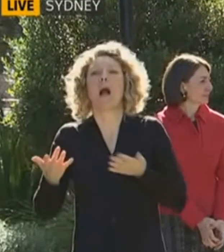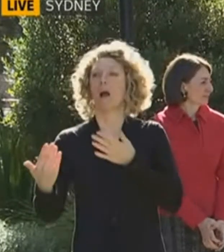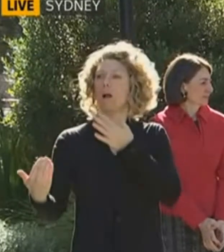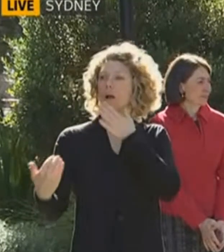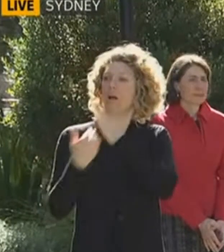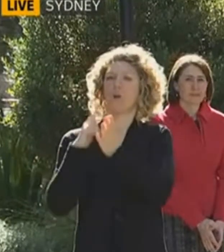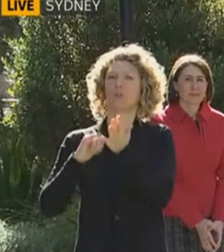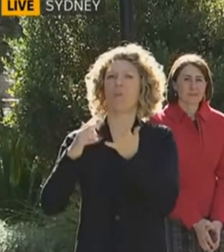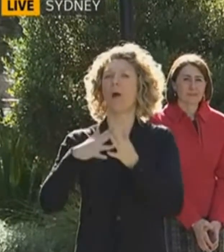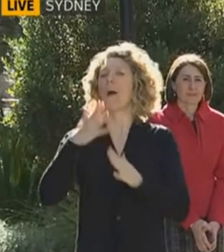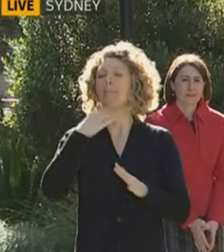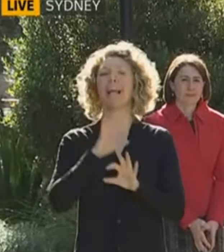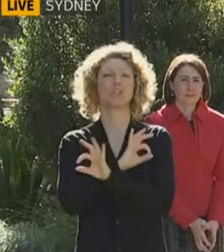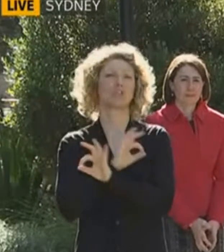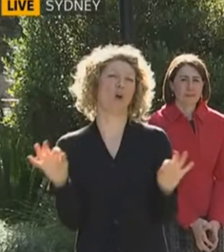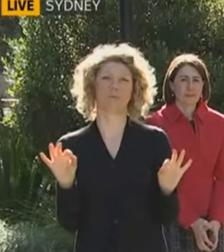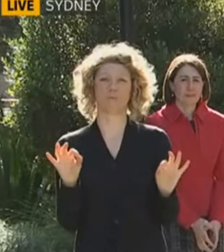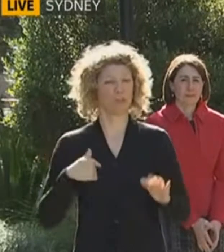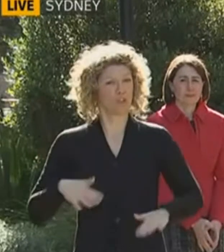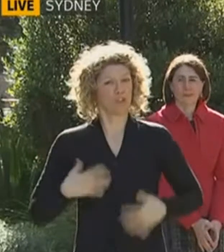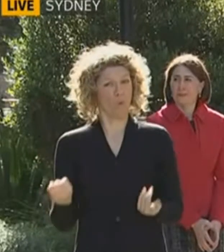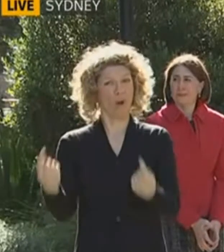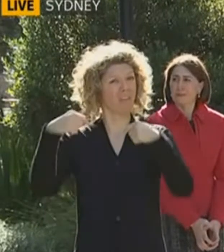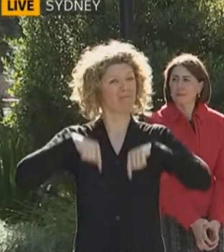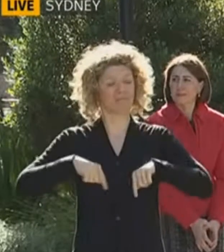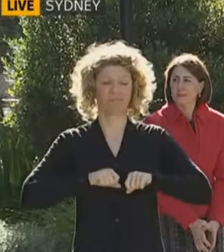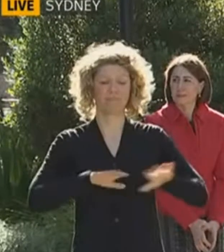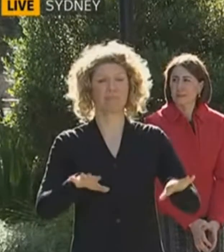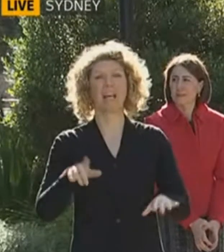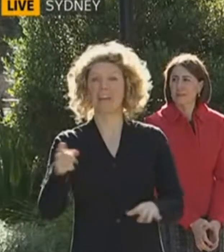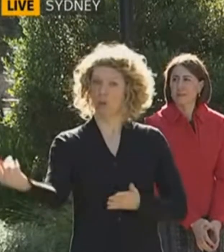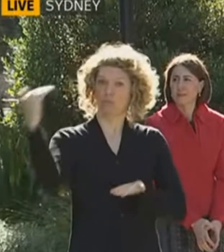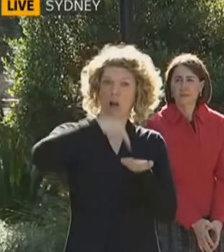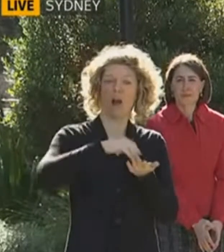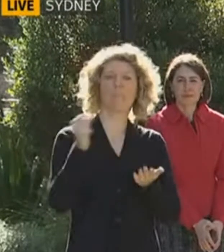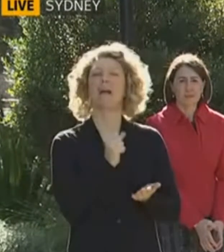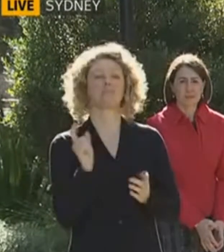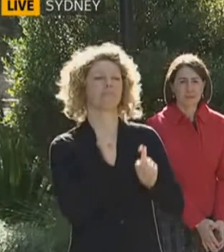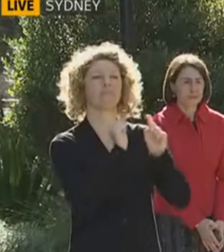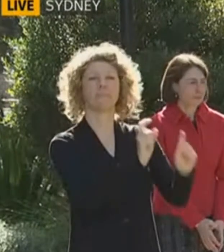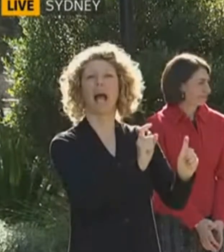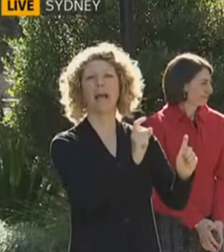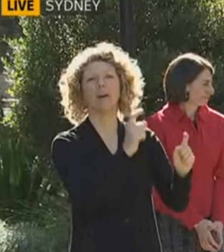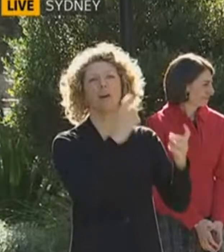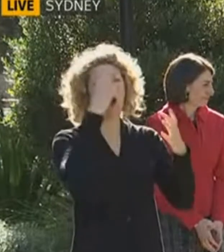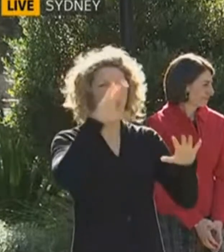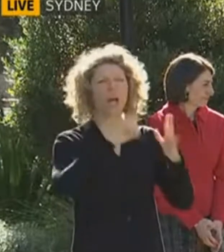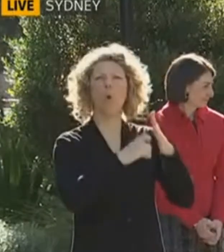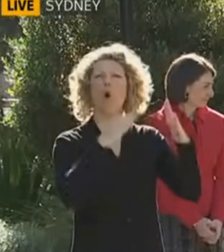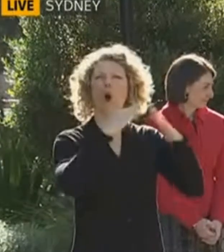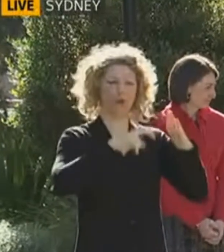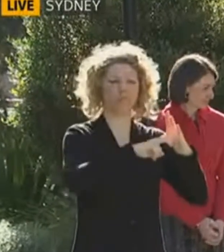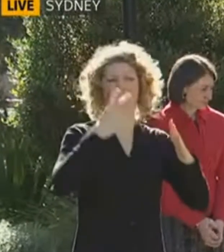our advice to you is don't come, because there will be some requirements around self-isolation. I'll ask Dr. Chan to expand on that. Dr. Chan.